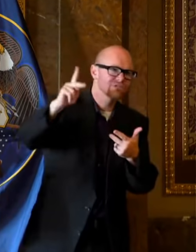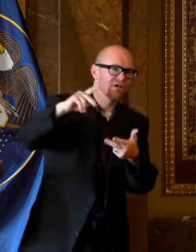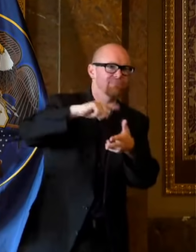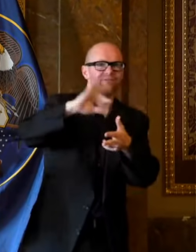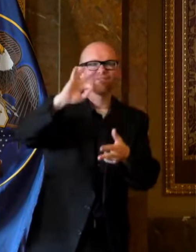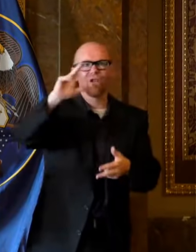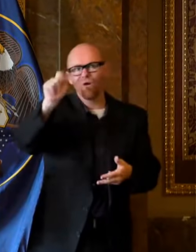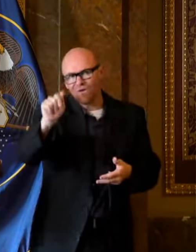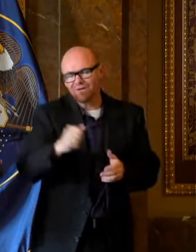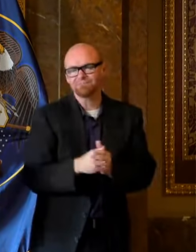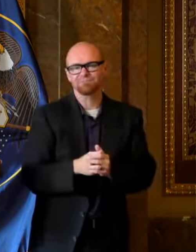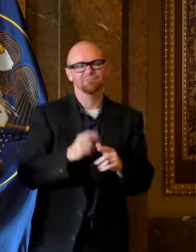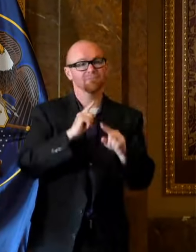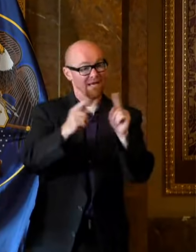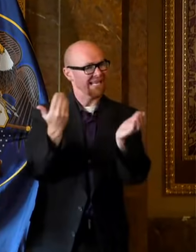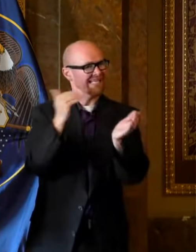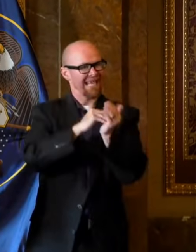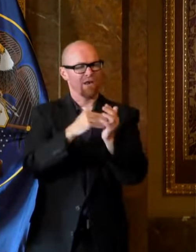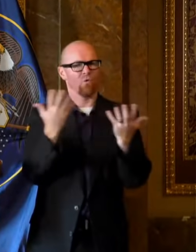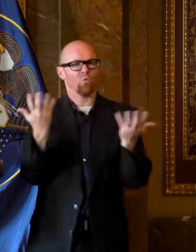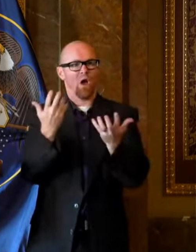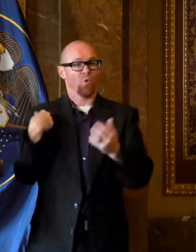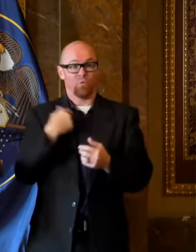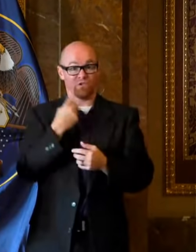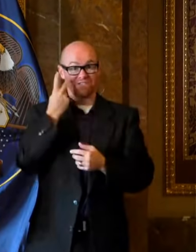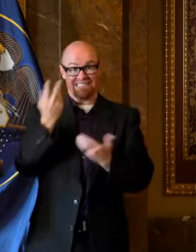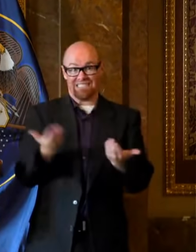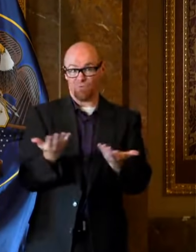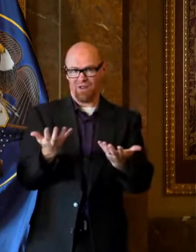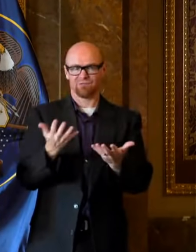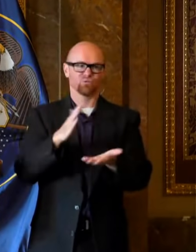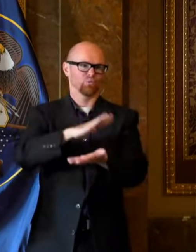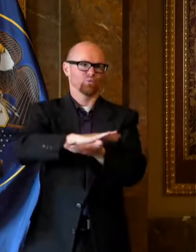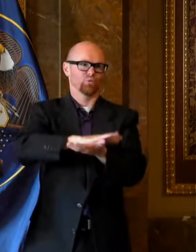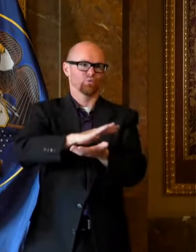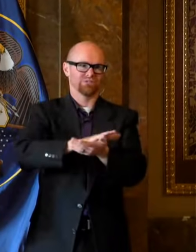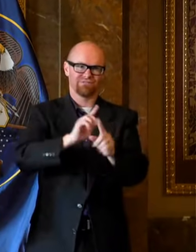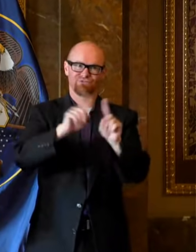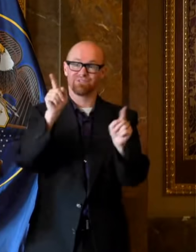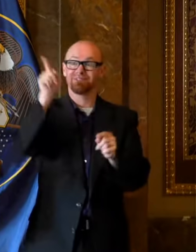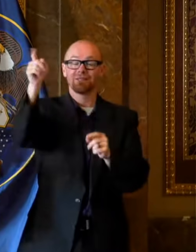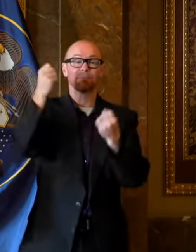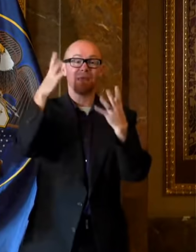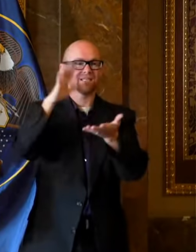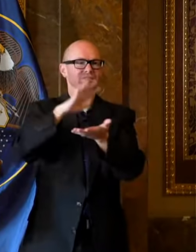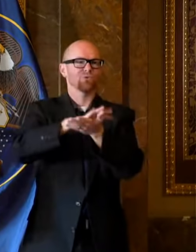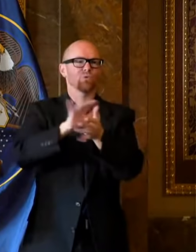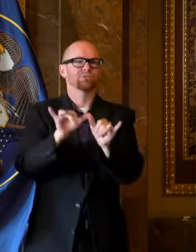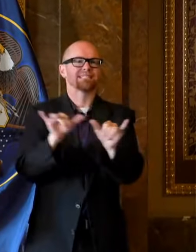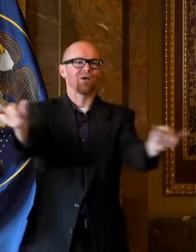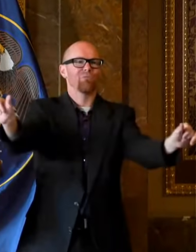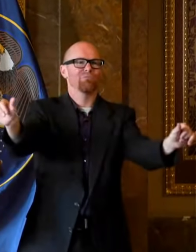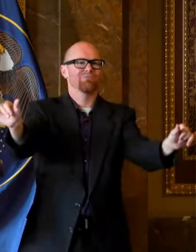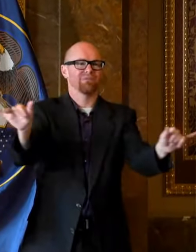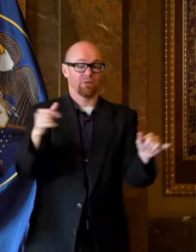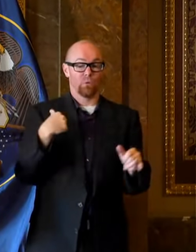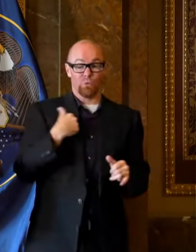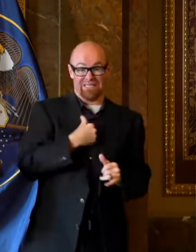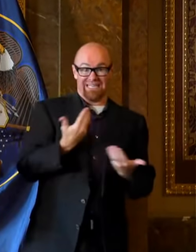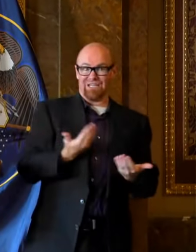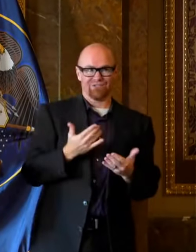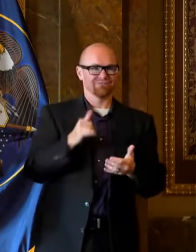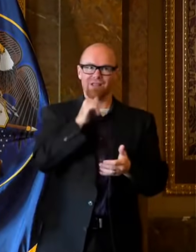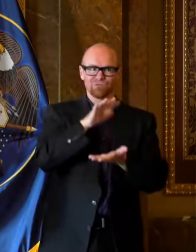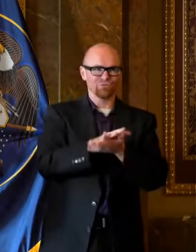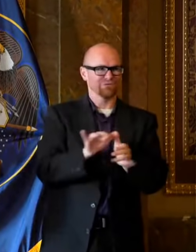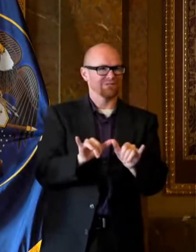But what we've thrown into this mix is schools, right? And so now with schools back in session, as you